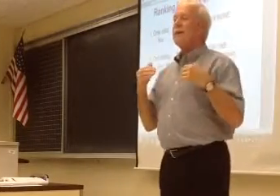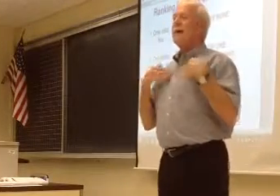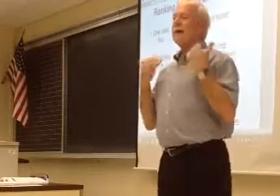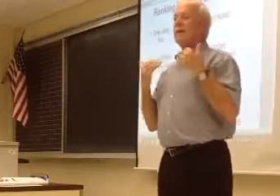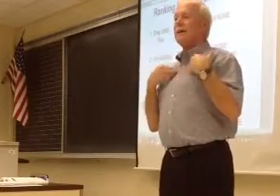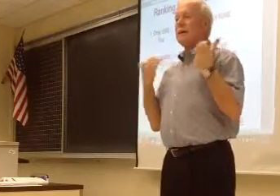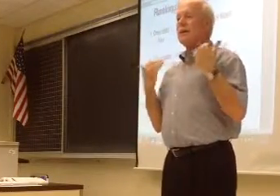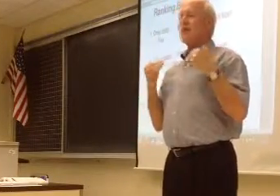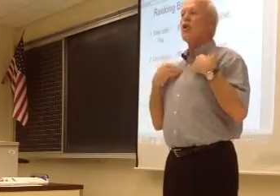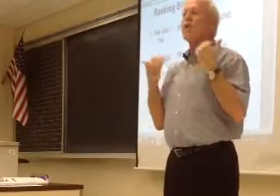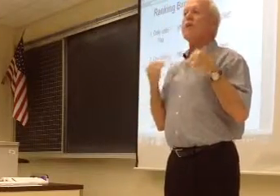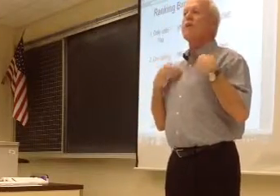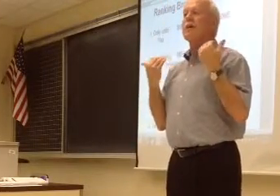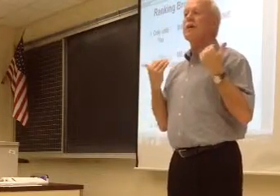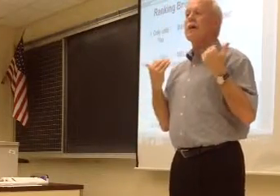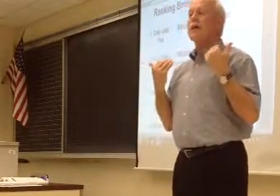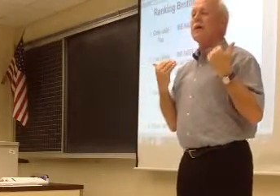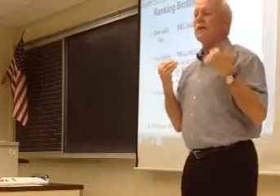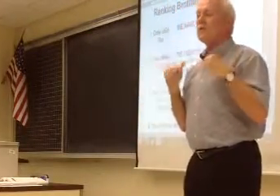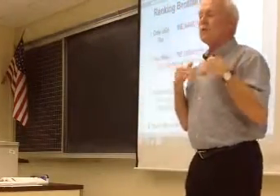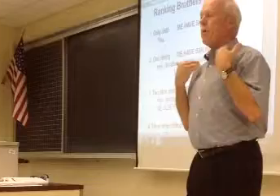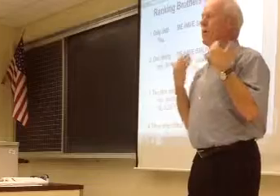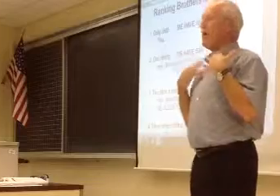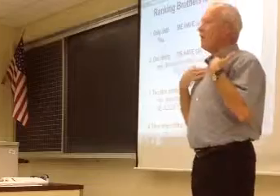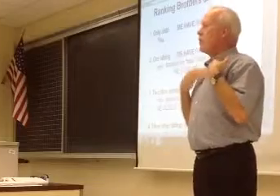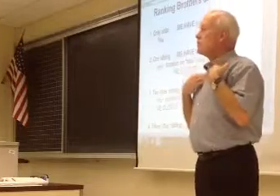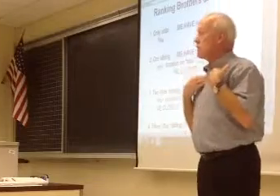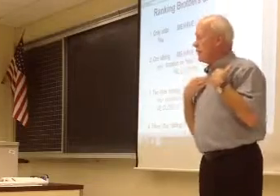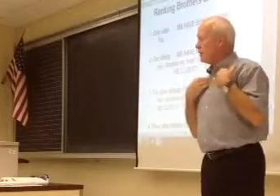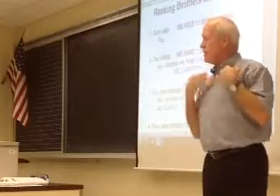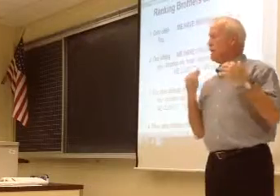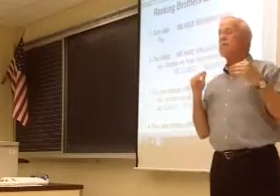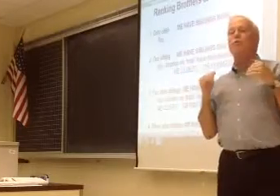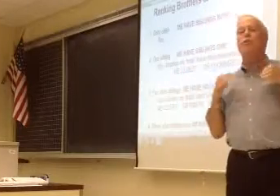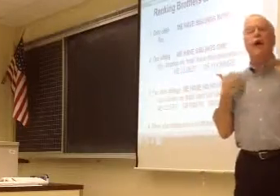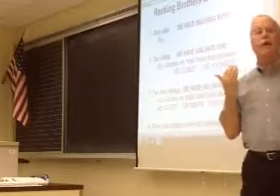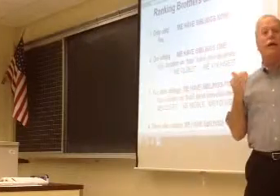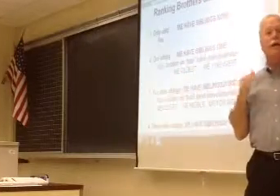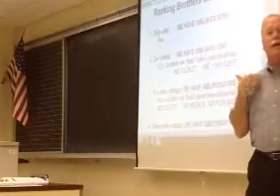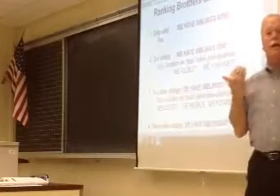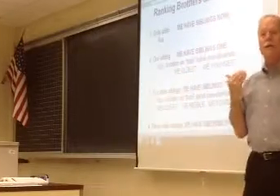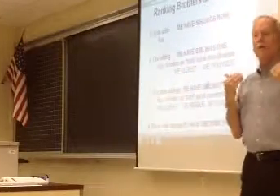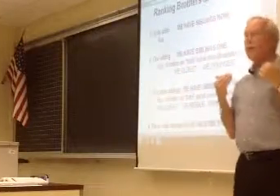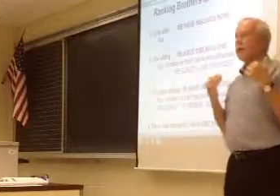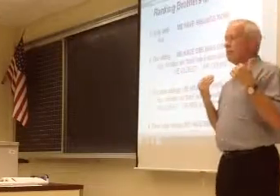Young. Youth. Brush up on my collarbones a couple of times for young.